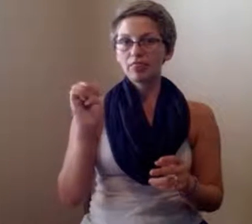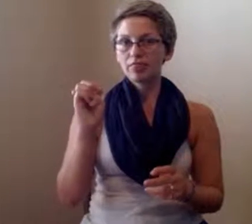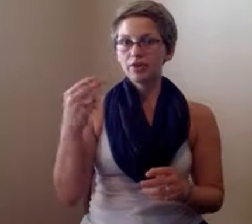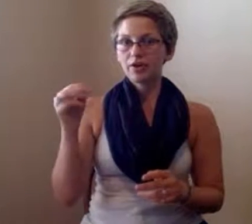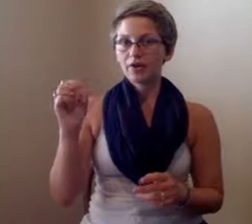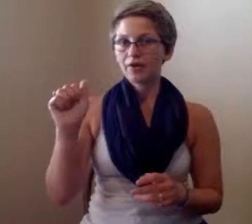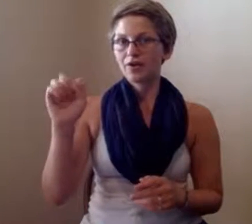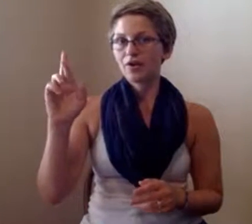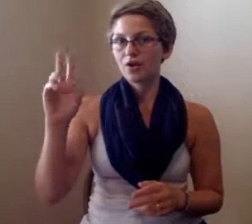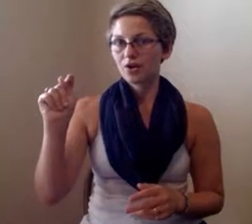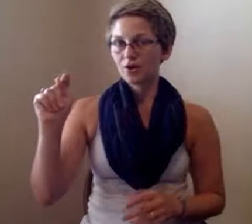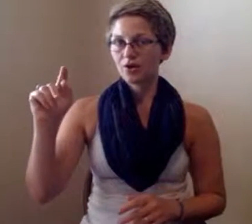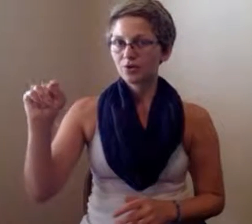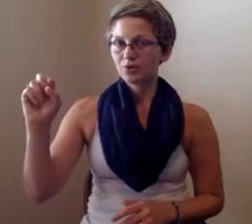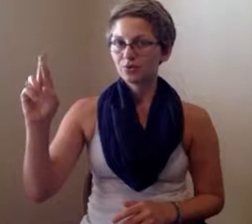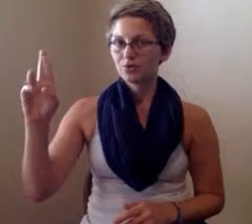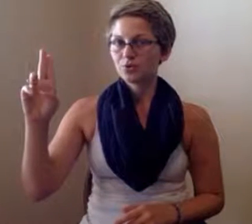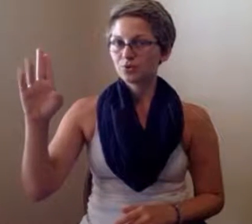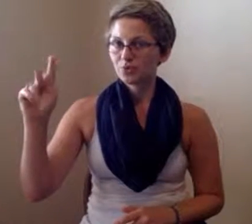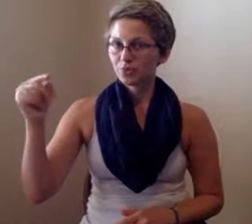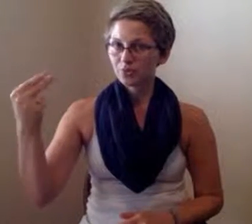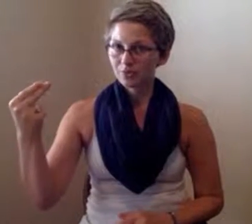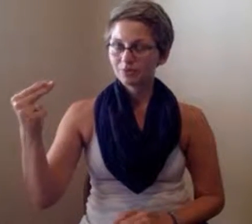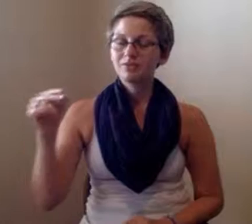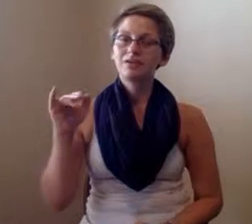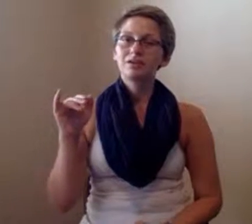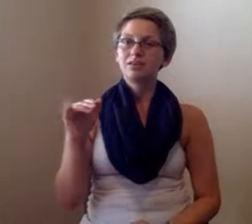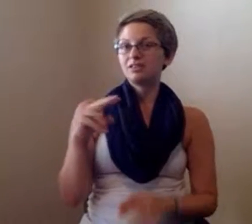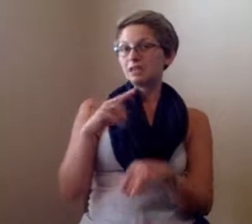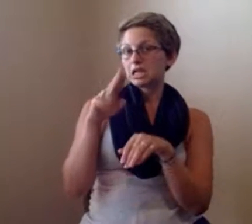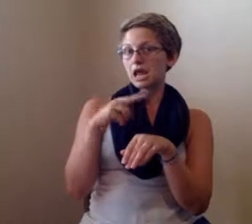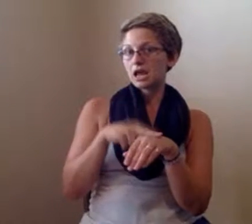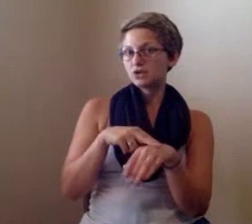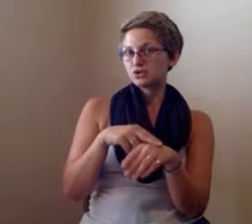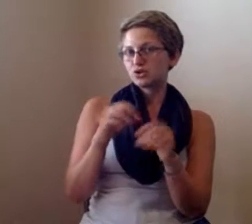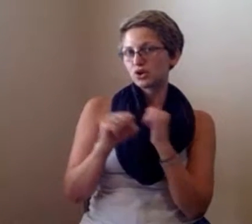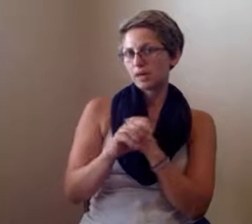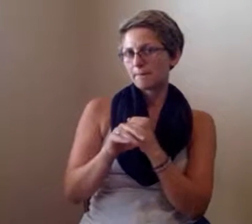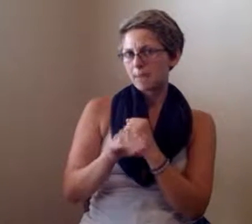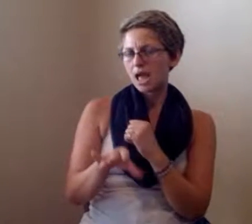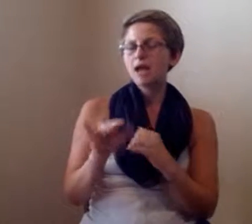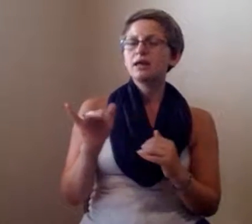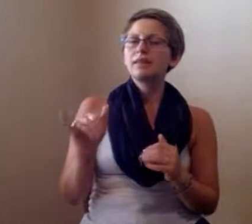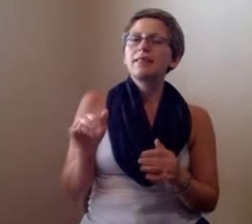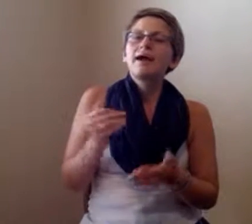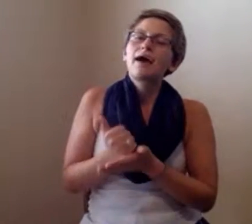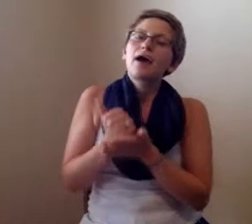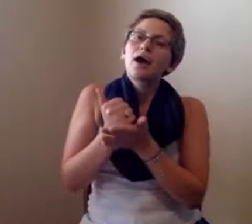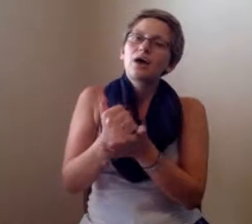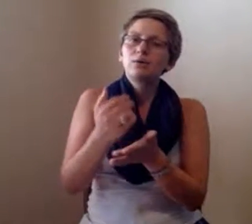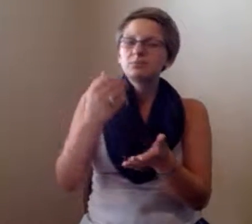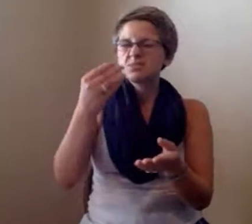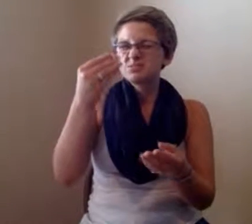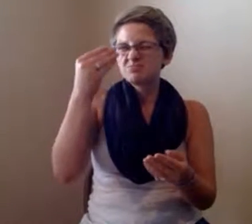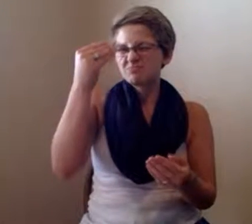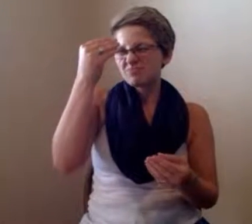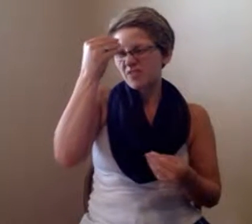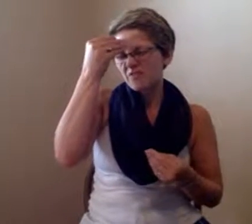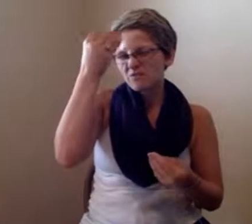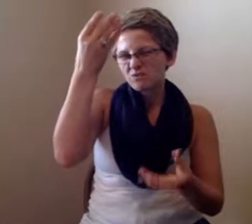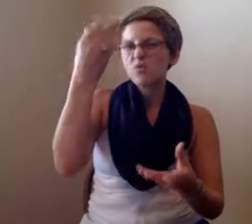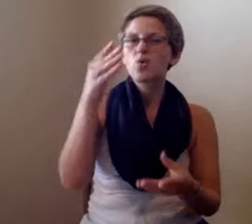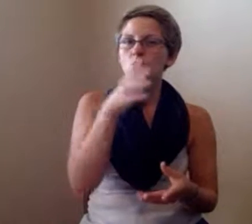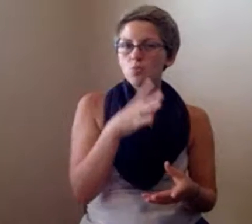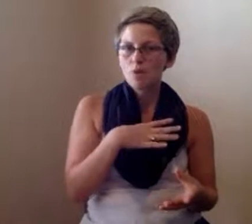national campaign helping women, especially women 40 to 60 years old, understanding their risk of heart disease and